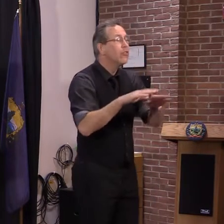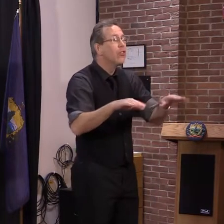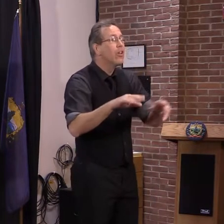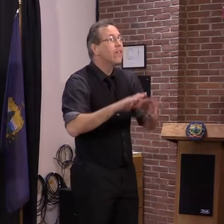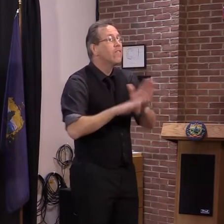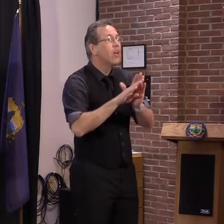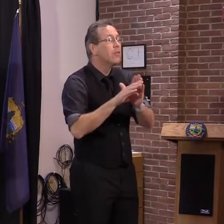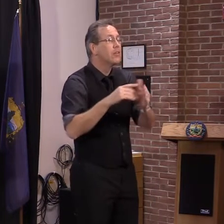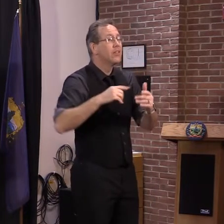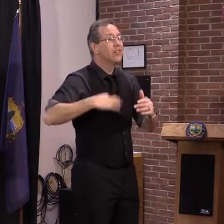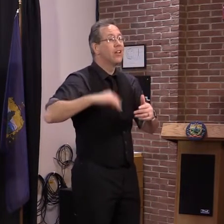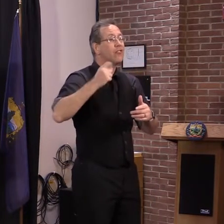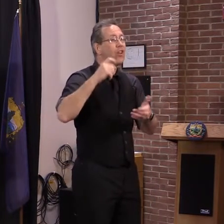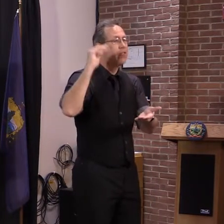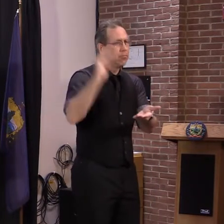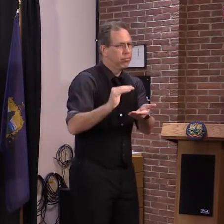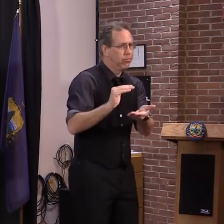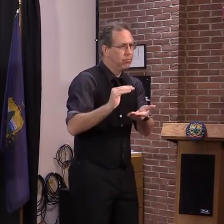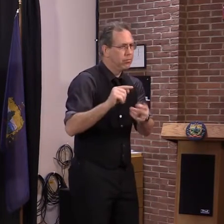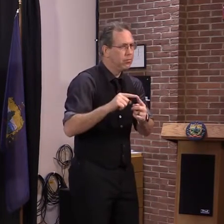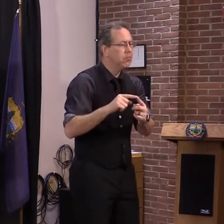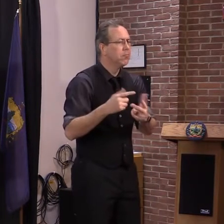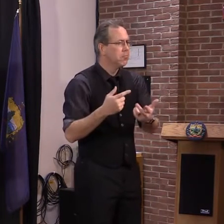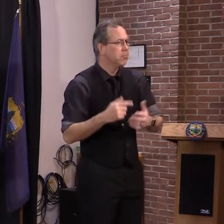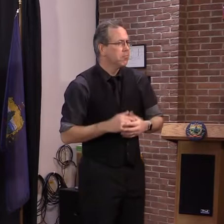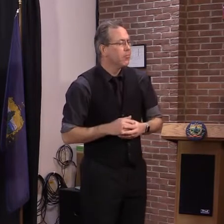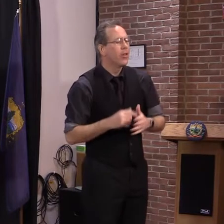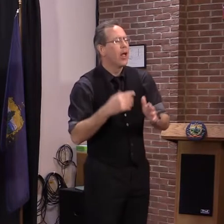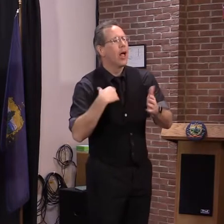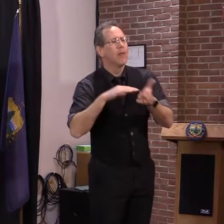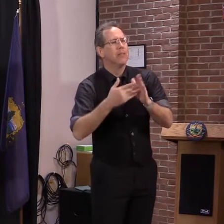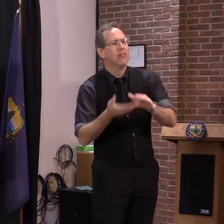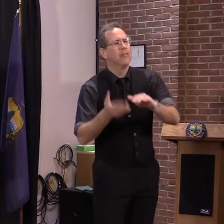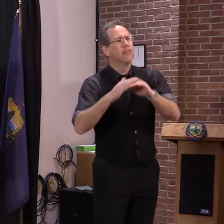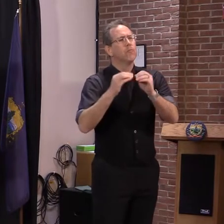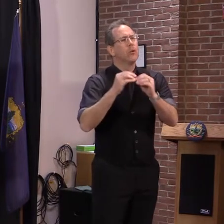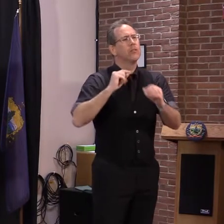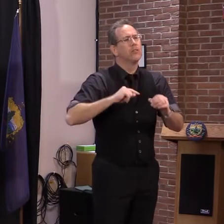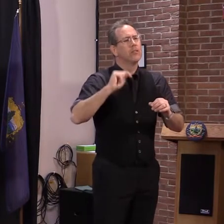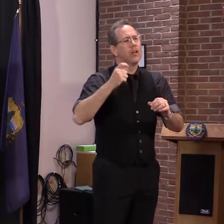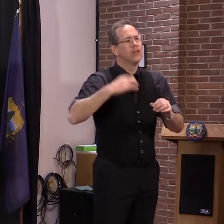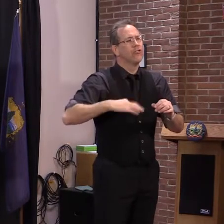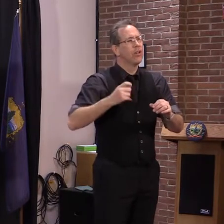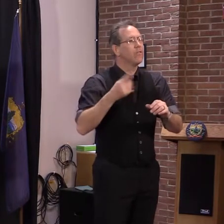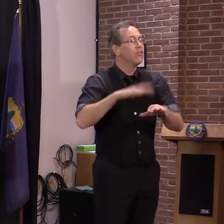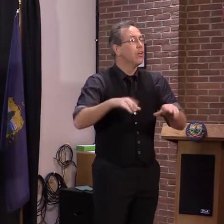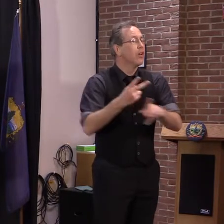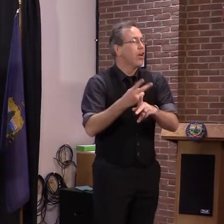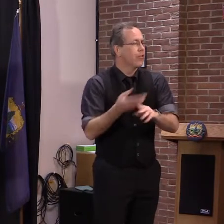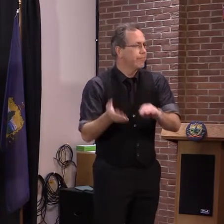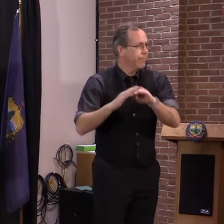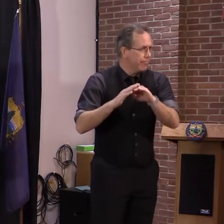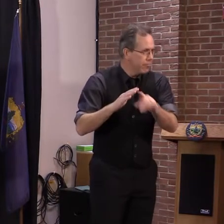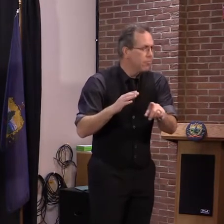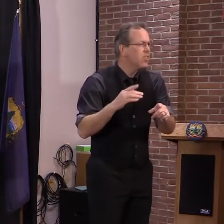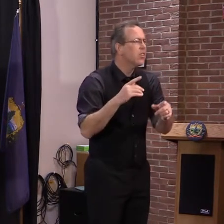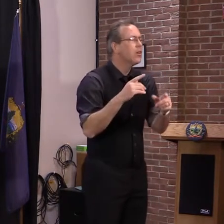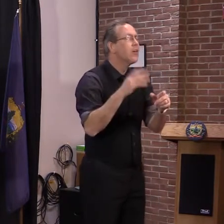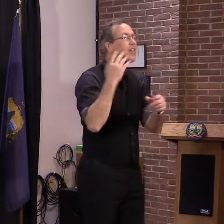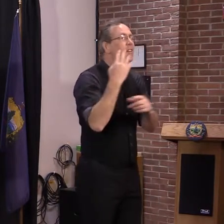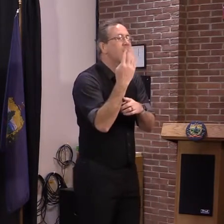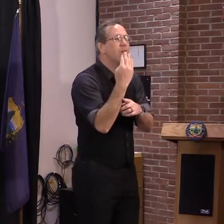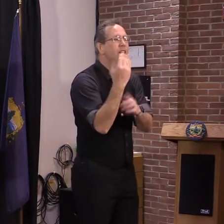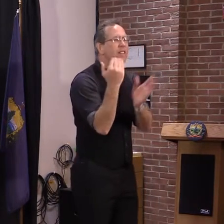available to families whose children are in child care programs. This change would provide support for over 14,000 Vermont